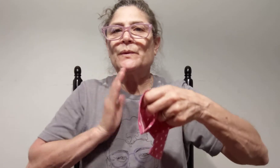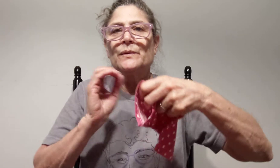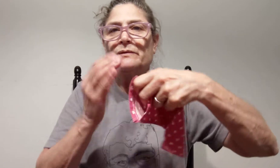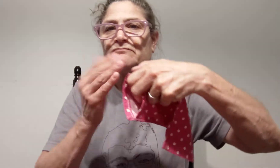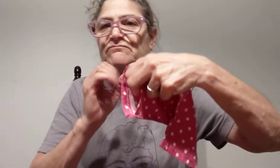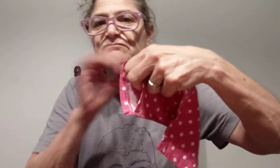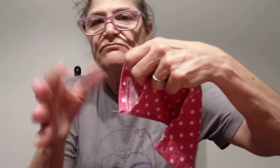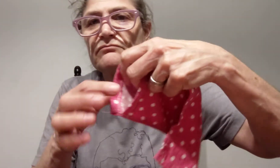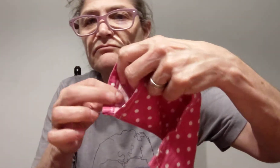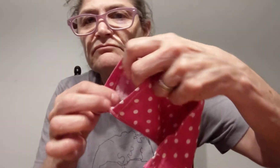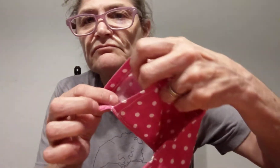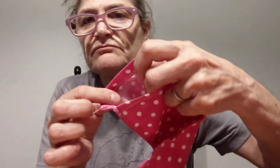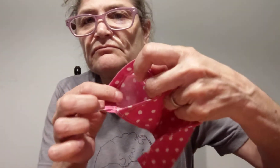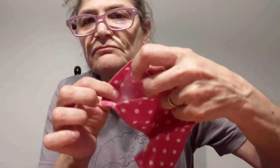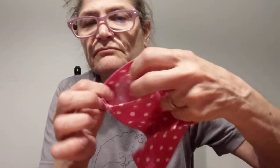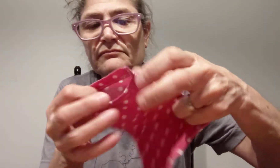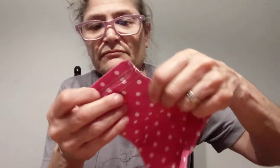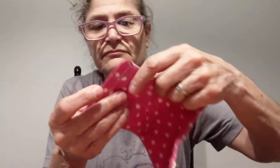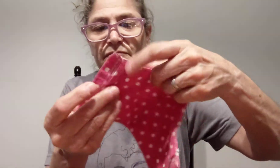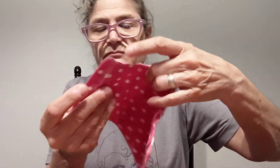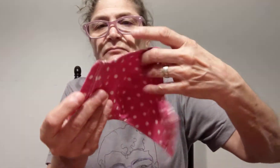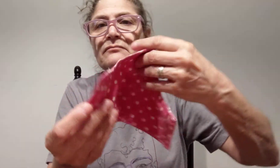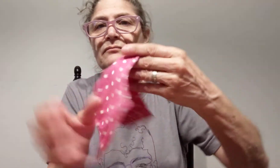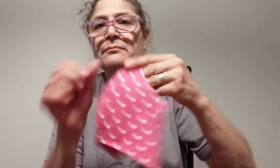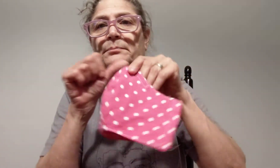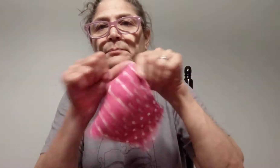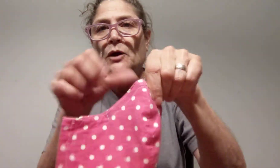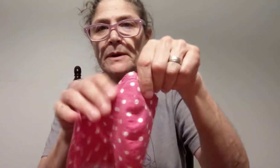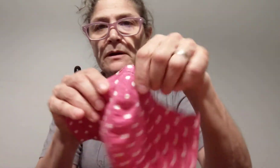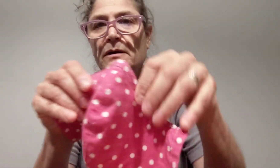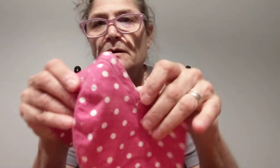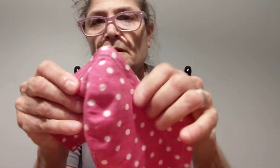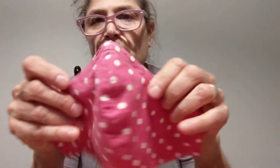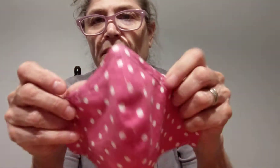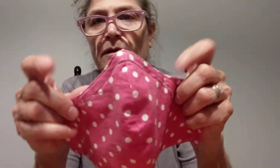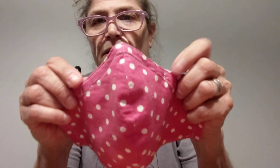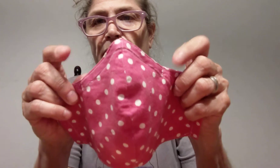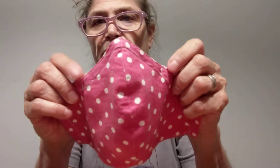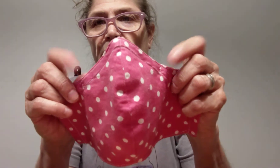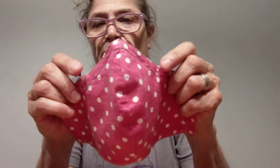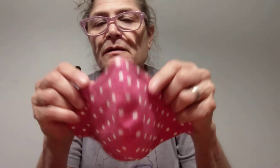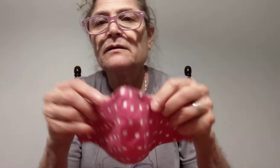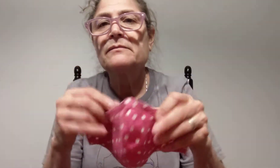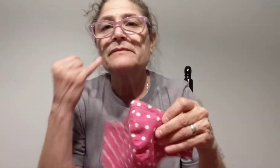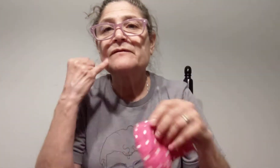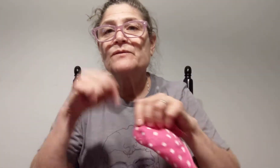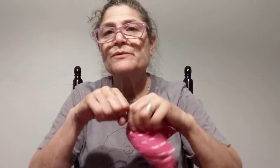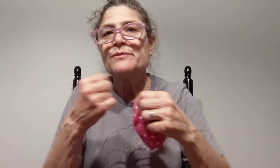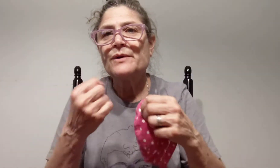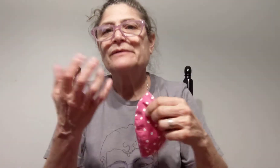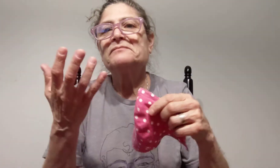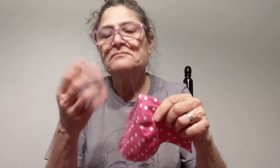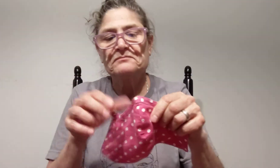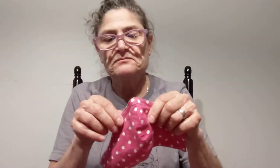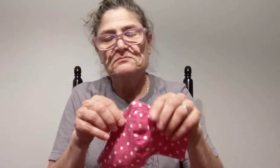I won't say anything that'll upset him. Oh, no, one of those morons doing in there! Maybe it's not that bad. Maybe they did them What'd you say? Nothing. We just said